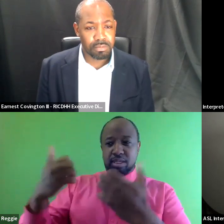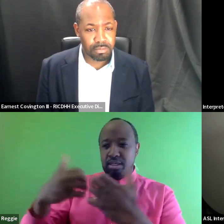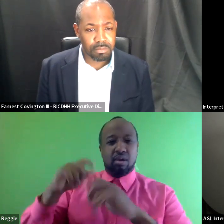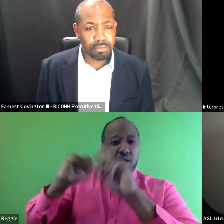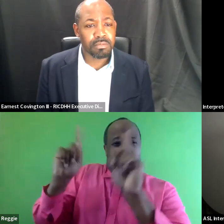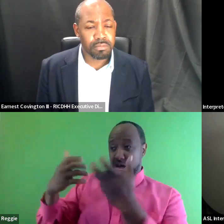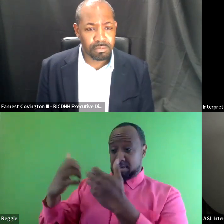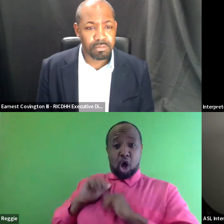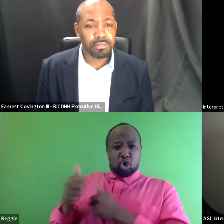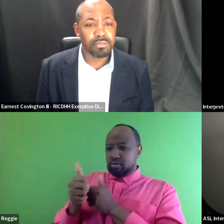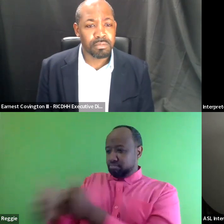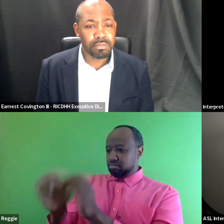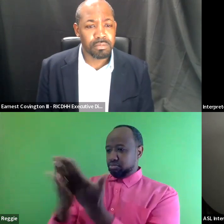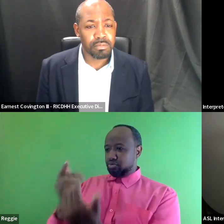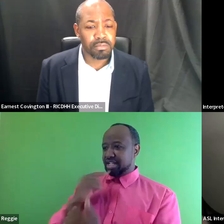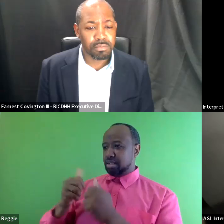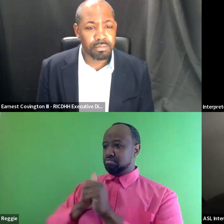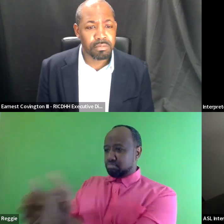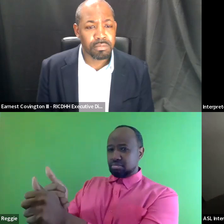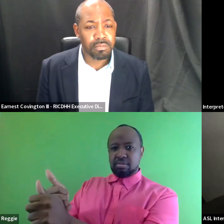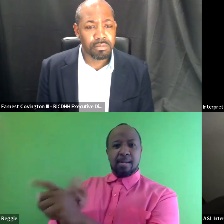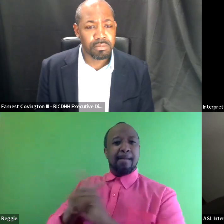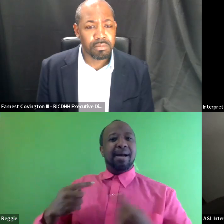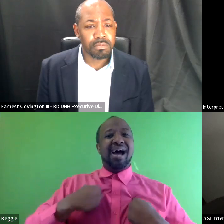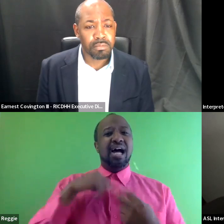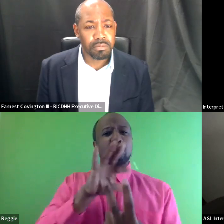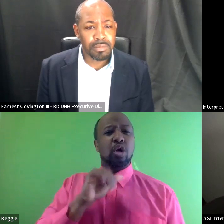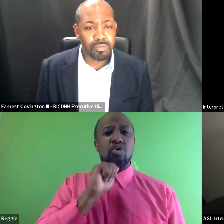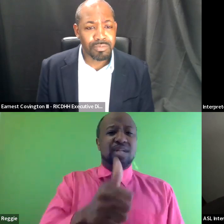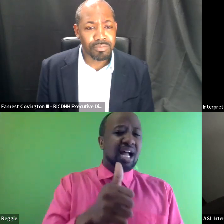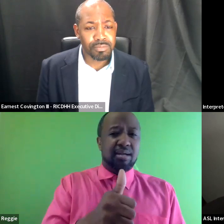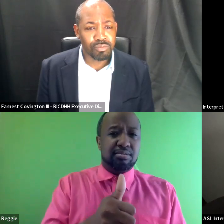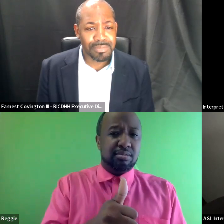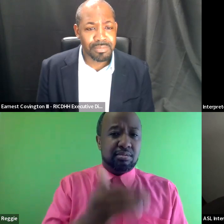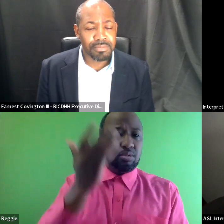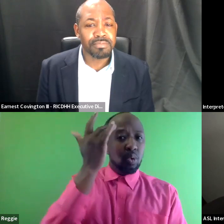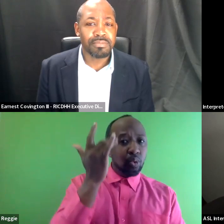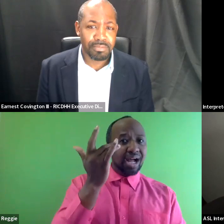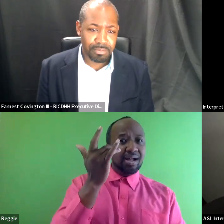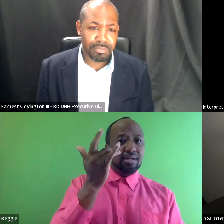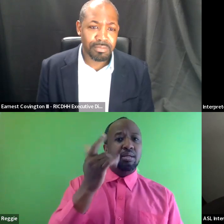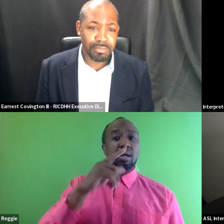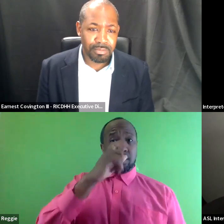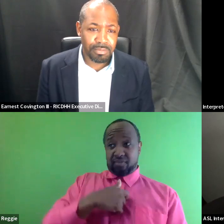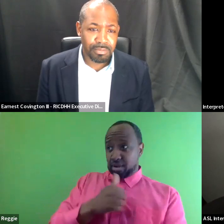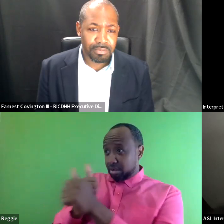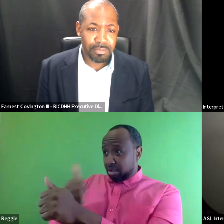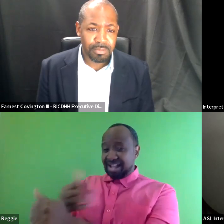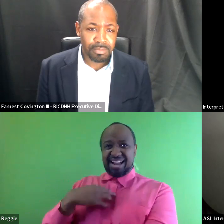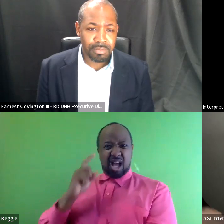you do fractions. This is how you do whatever, factoring. Here, follow the book. But I don't teach that way.